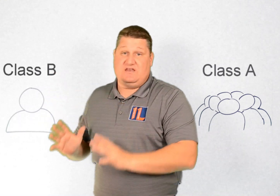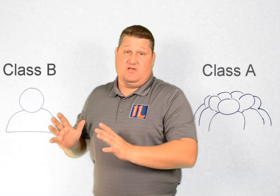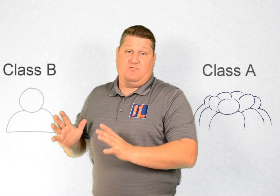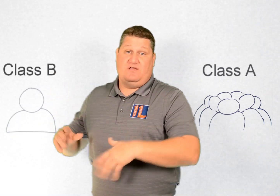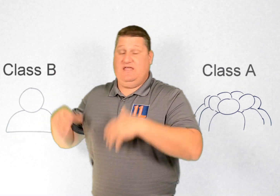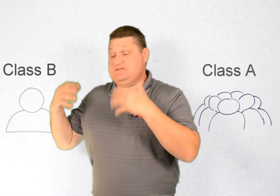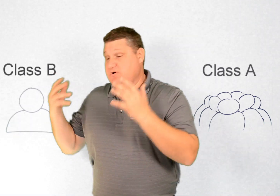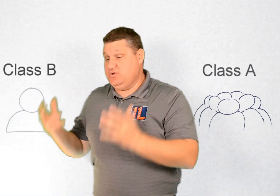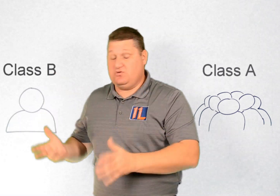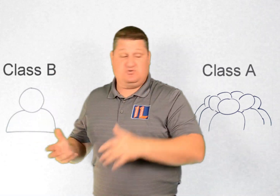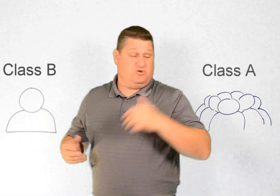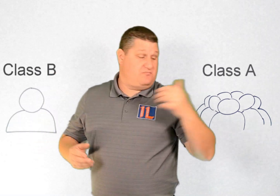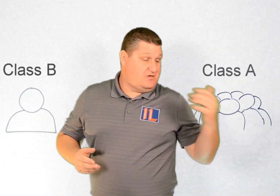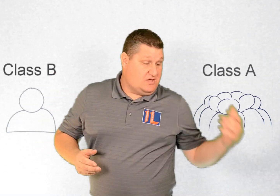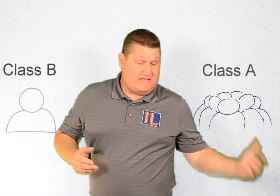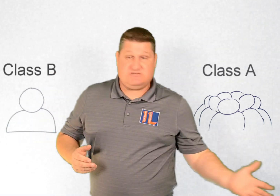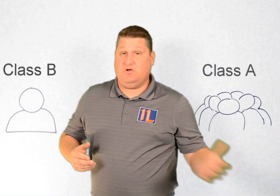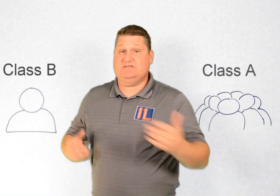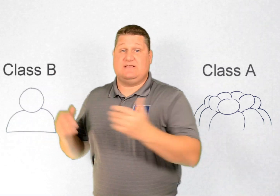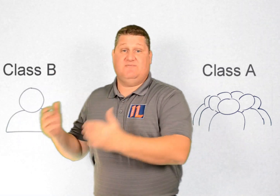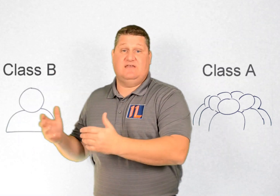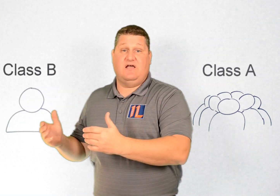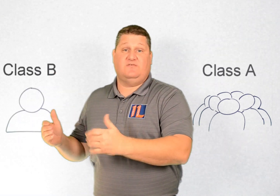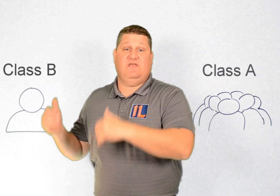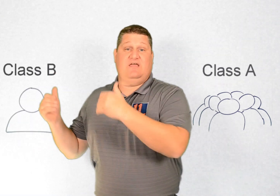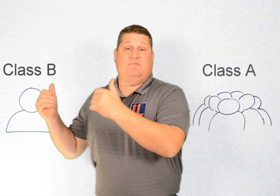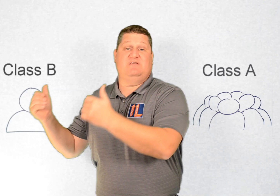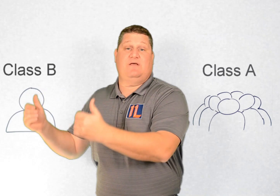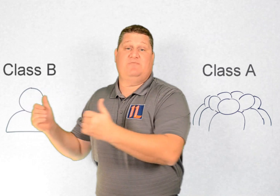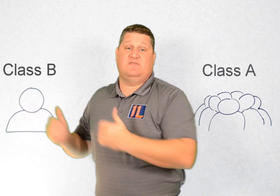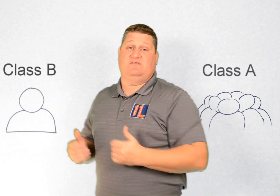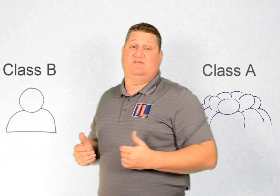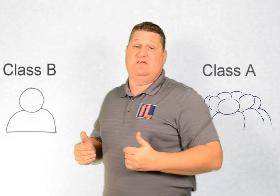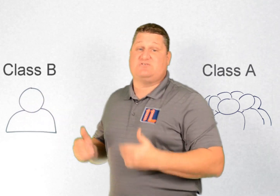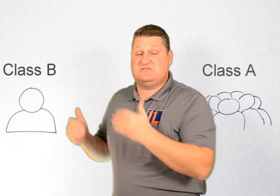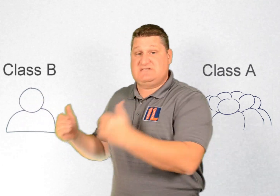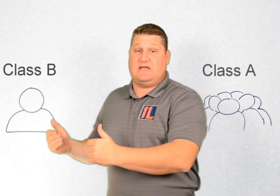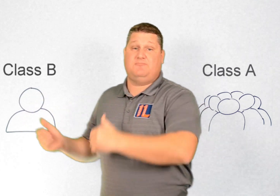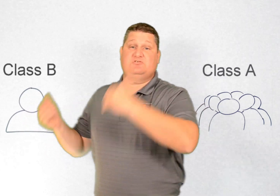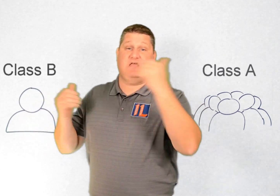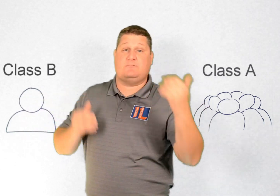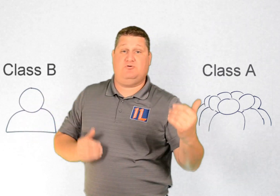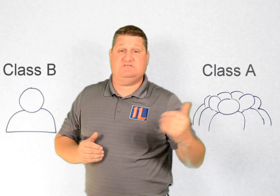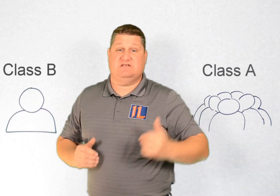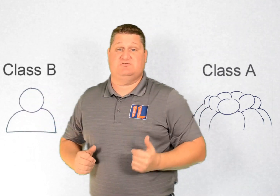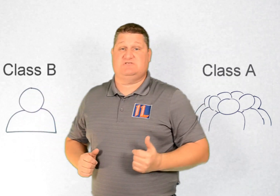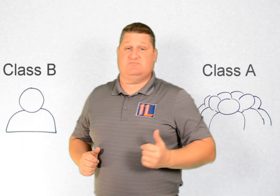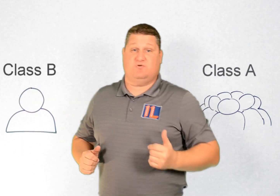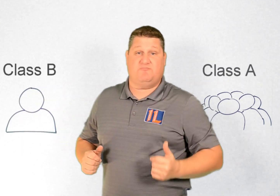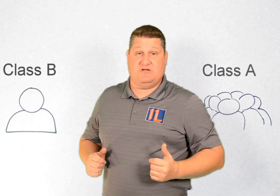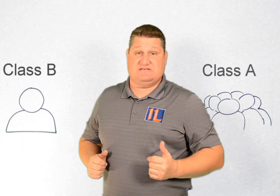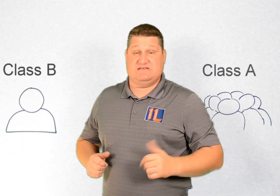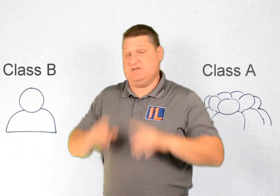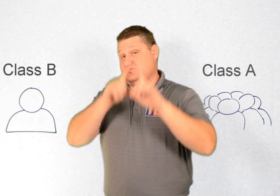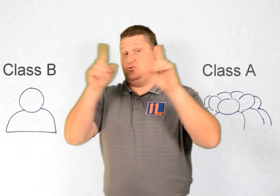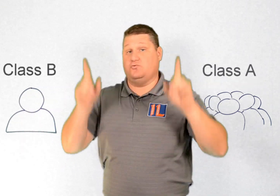video. It's on YouTube. It's on something else. It can be something that the teacher samples and puts into some sort of presentation or Google